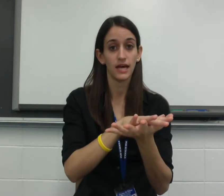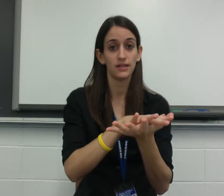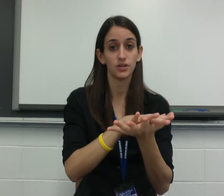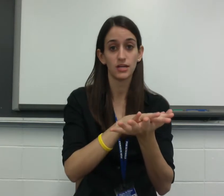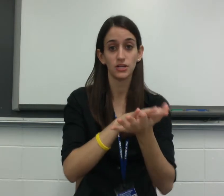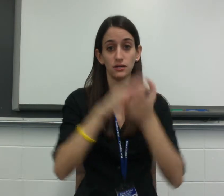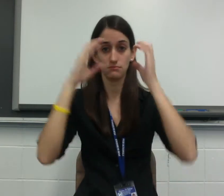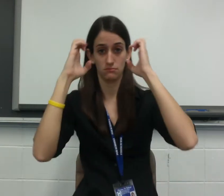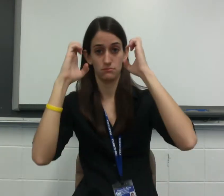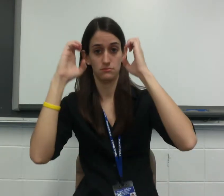Education.